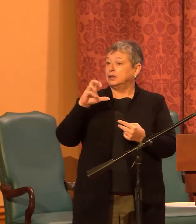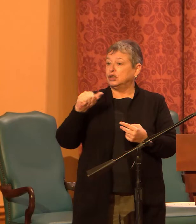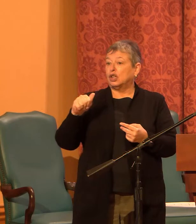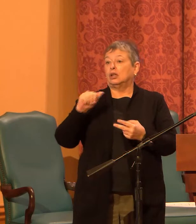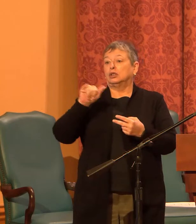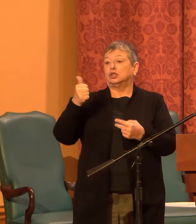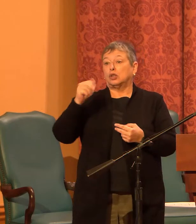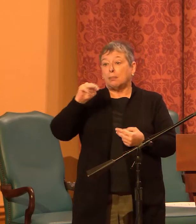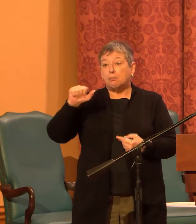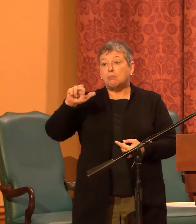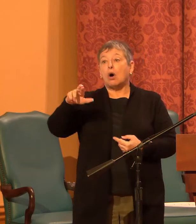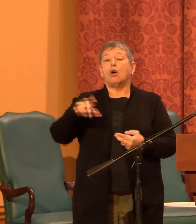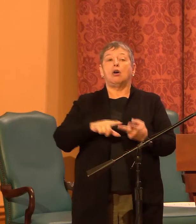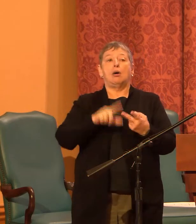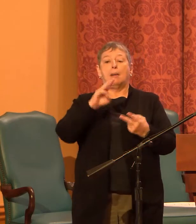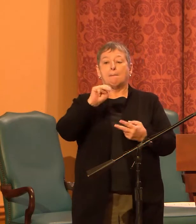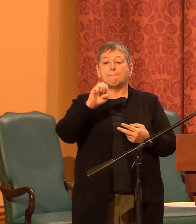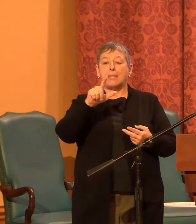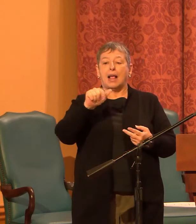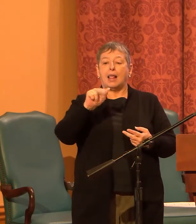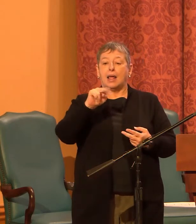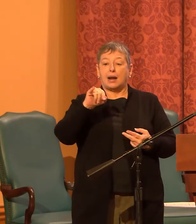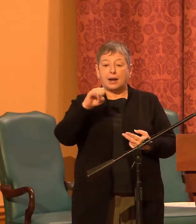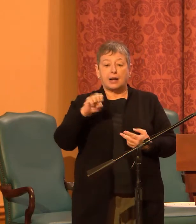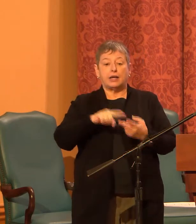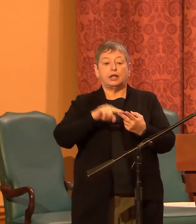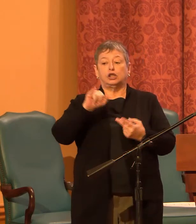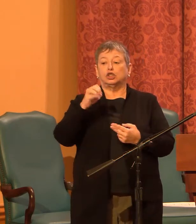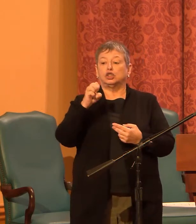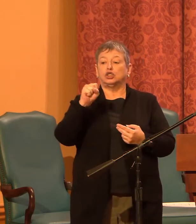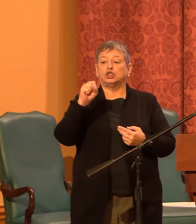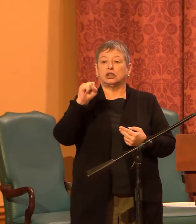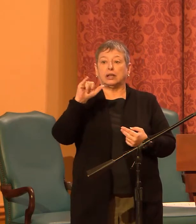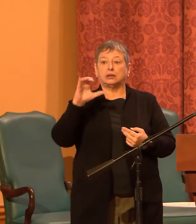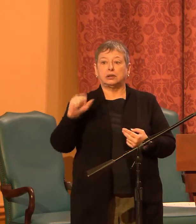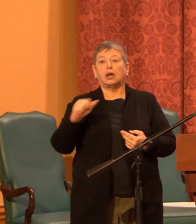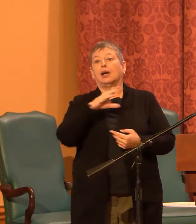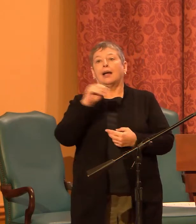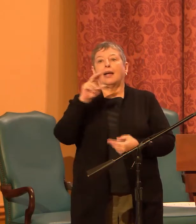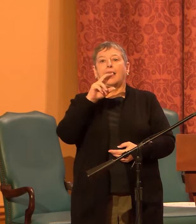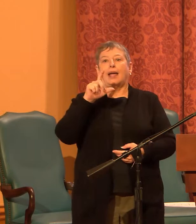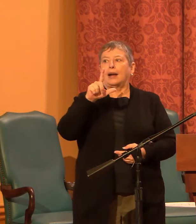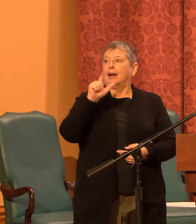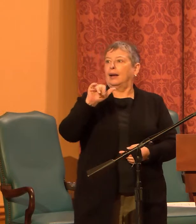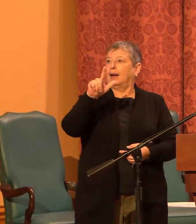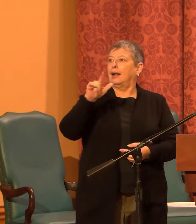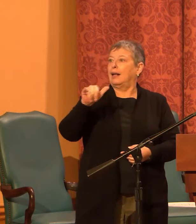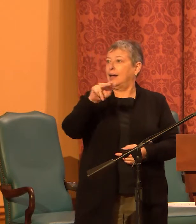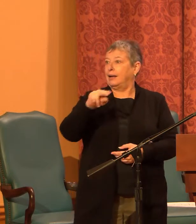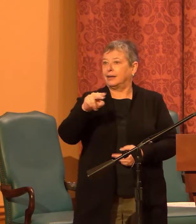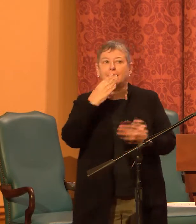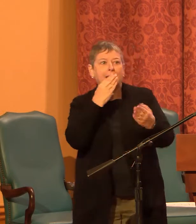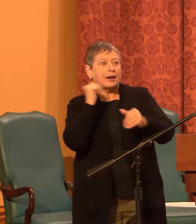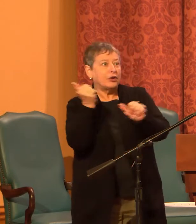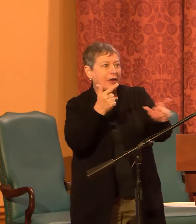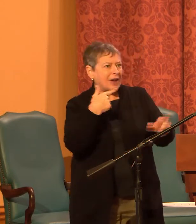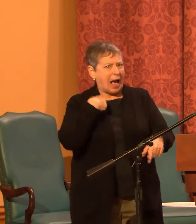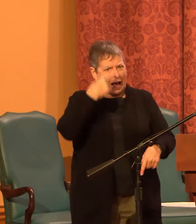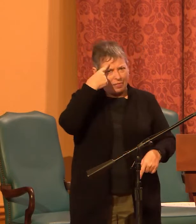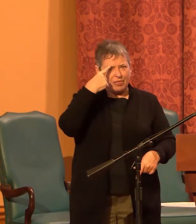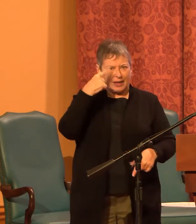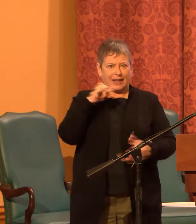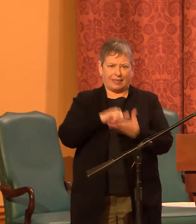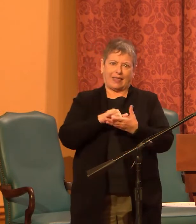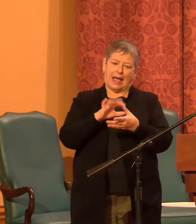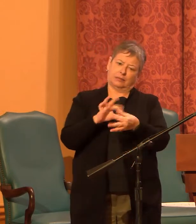Jamar, Melanie, and Jessica, and Lillian. I think I got everybody. Thank you. I think it says a lot